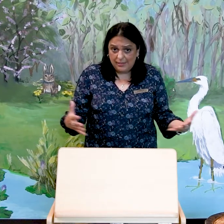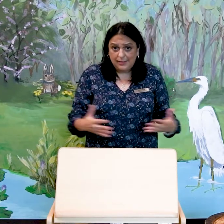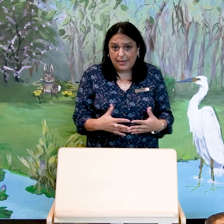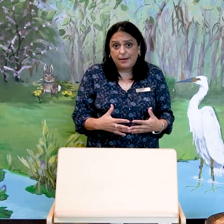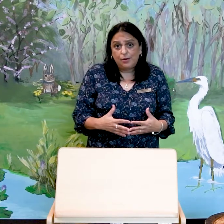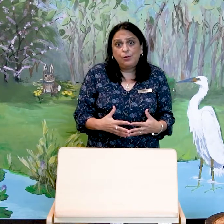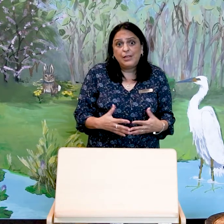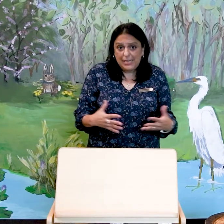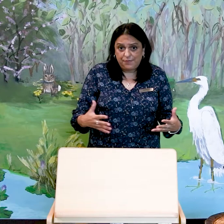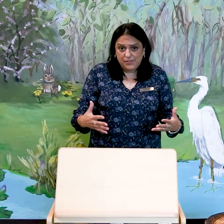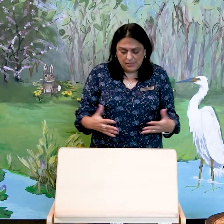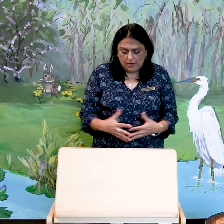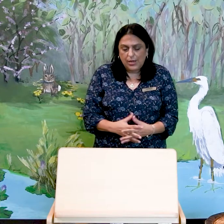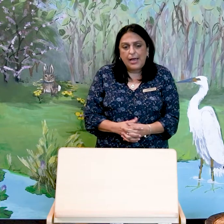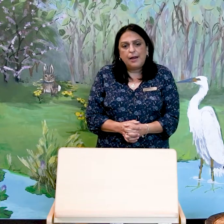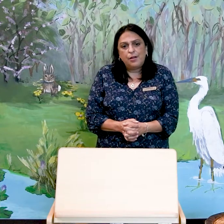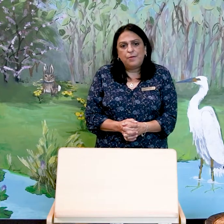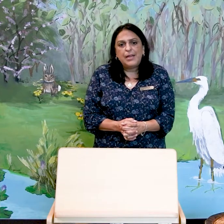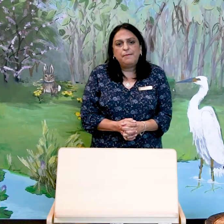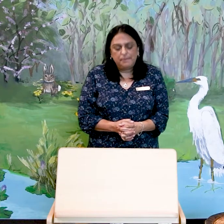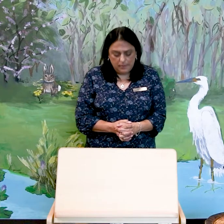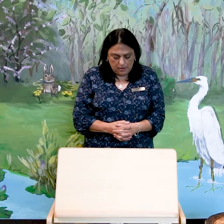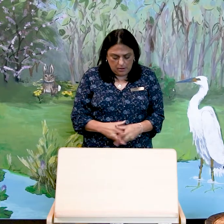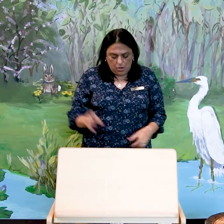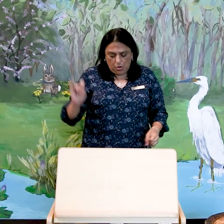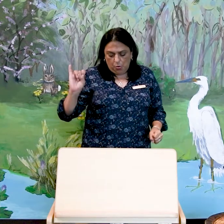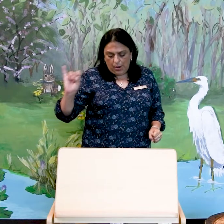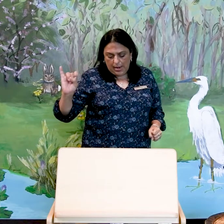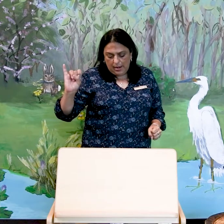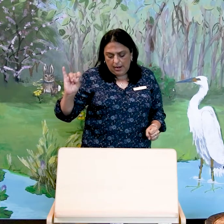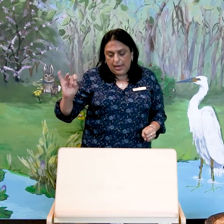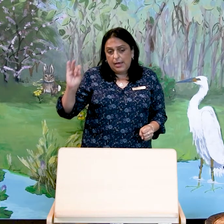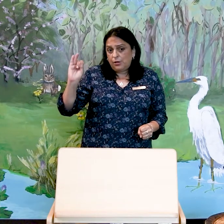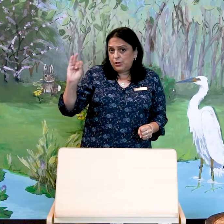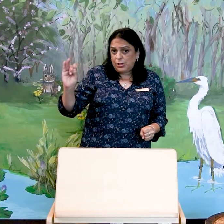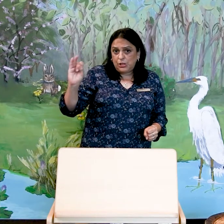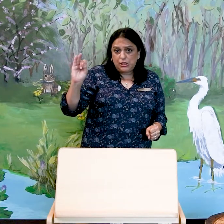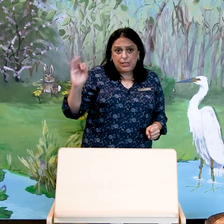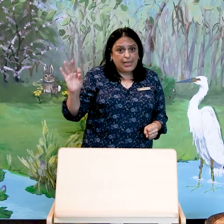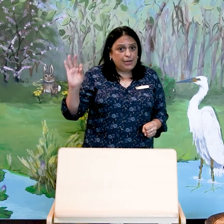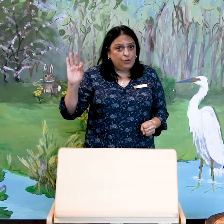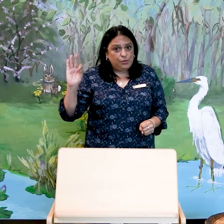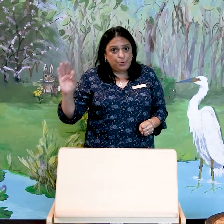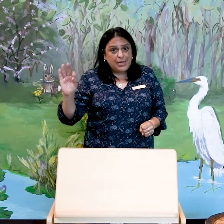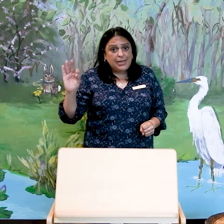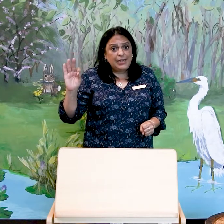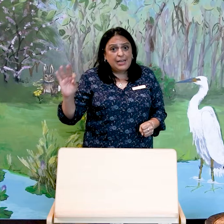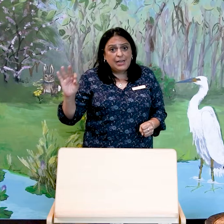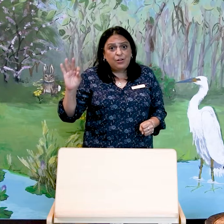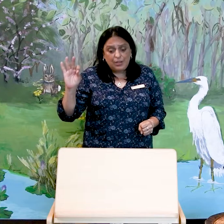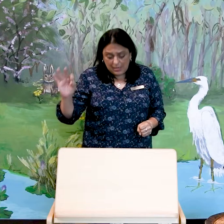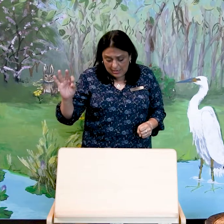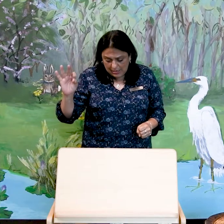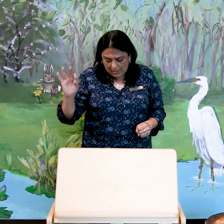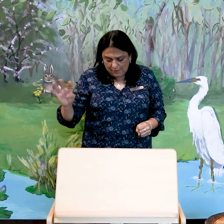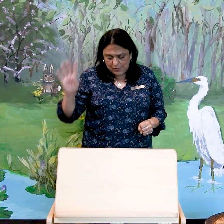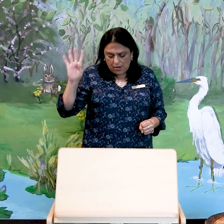10 Little Leaves. Okay, are you ready? One little, two little, three little leaves.